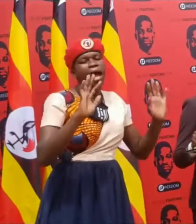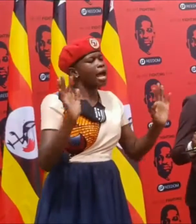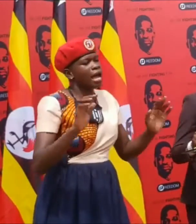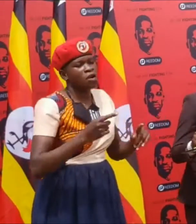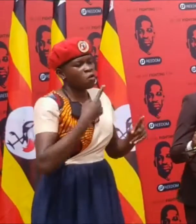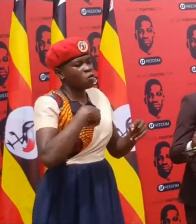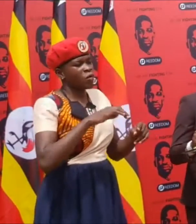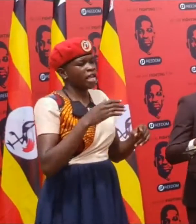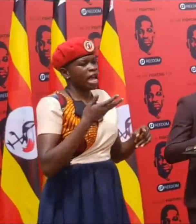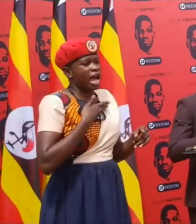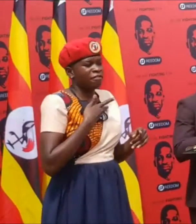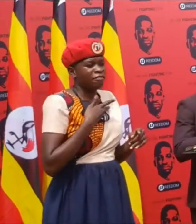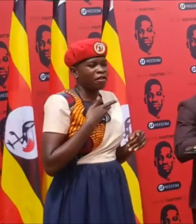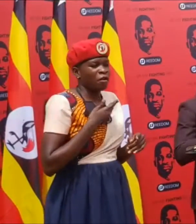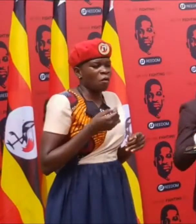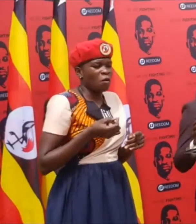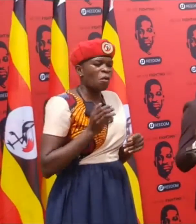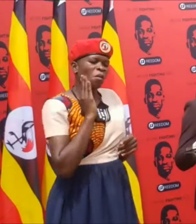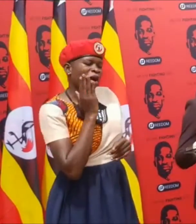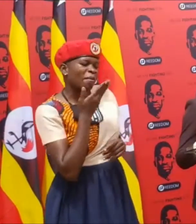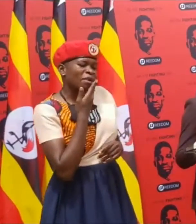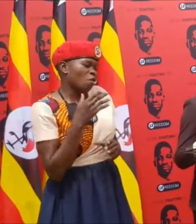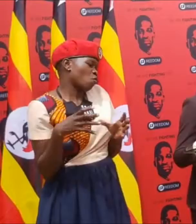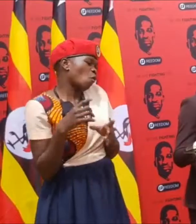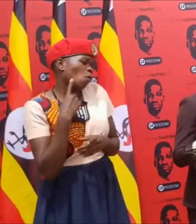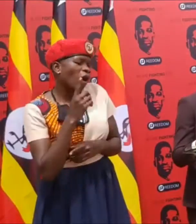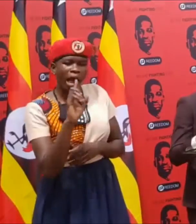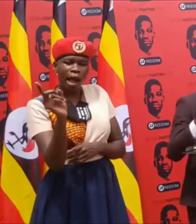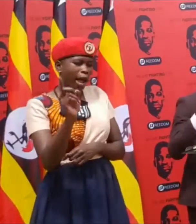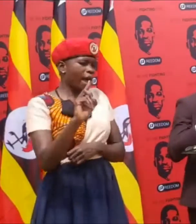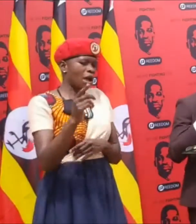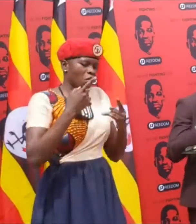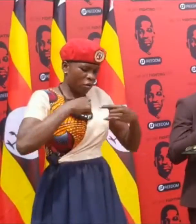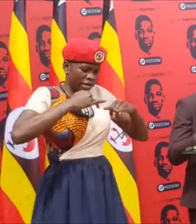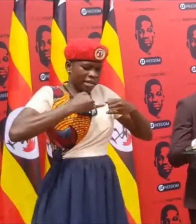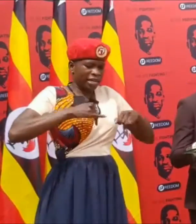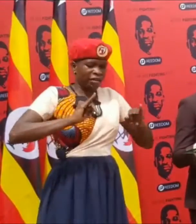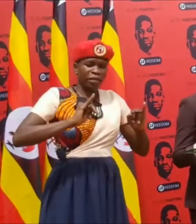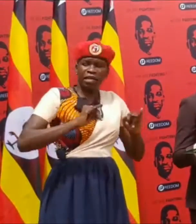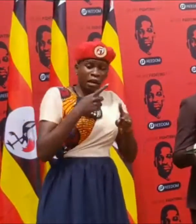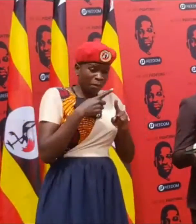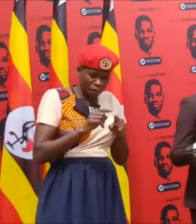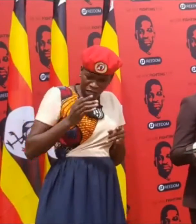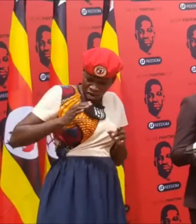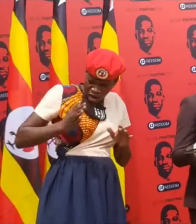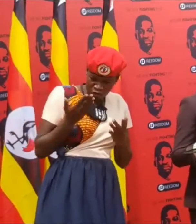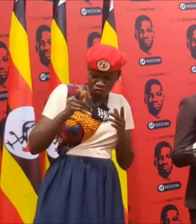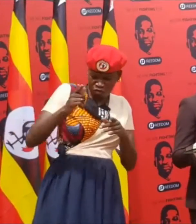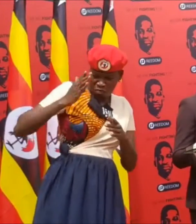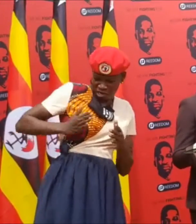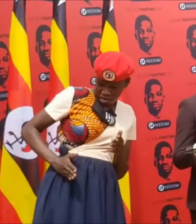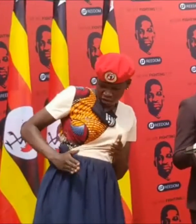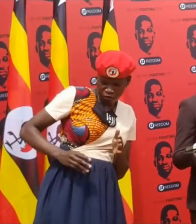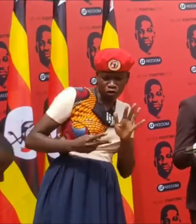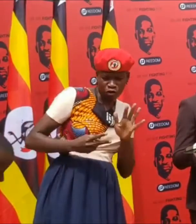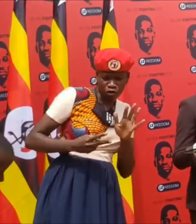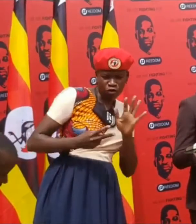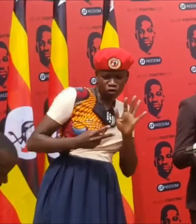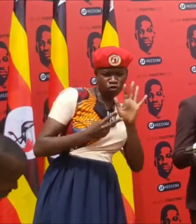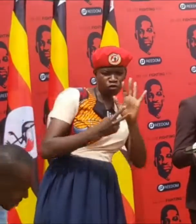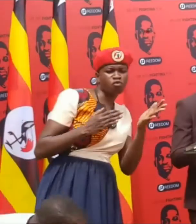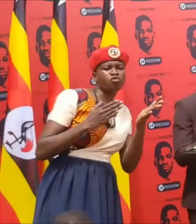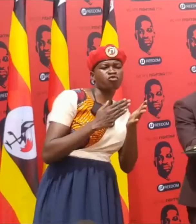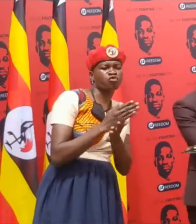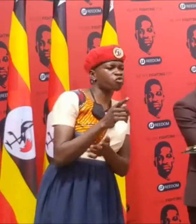kyekubiira, tuweereza bannayuganda bonna nga bwe kirina okubeera, naye ate kati kino kiragira ddala nti poliisi n'amagye ate balina kyekubiira,